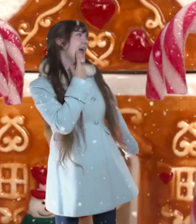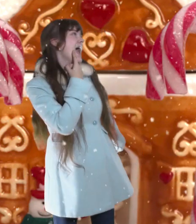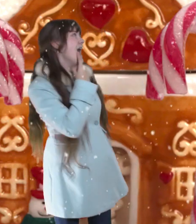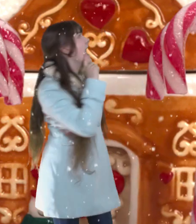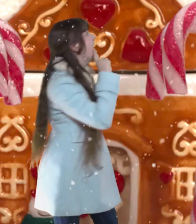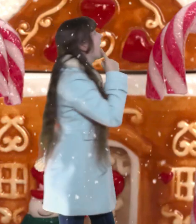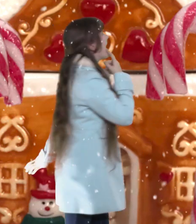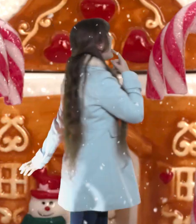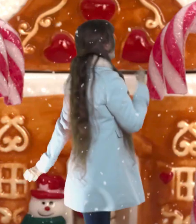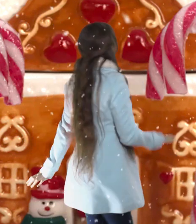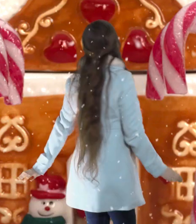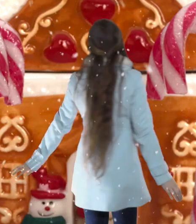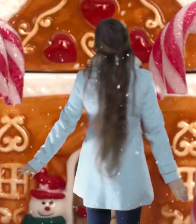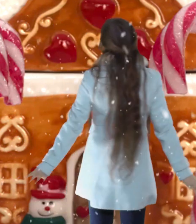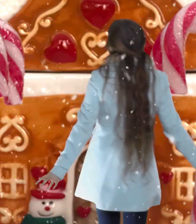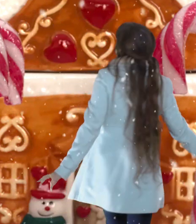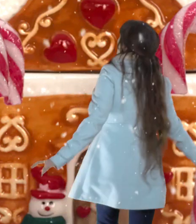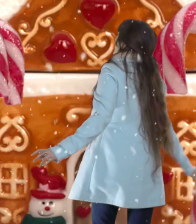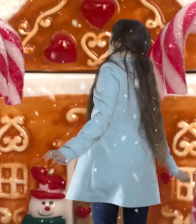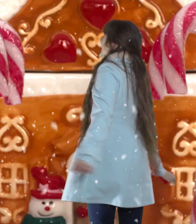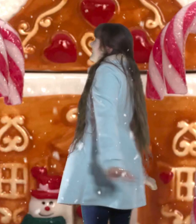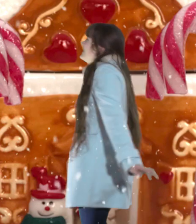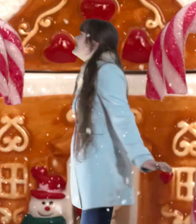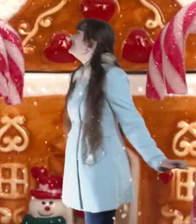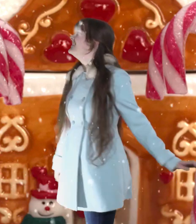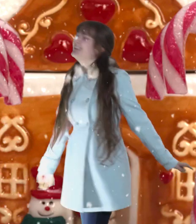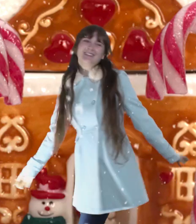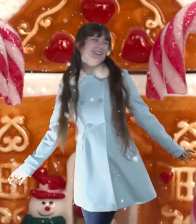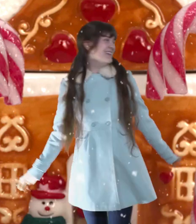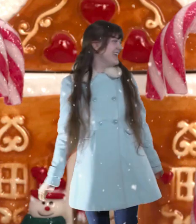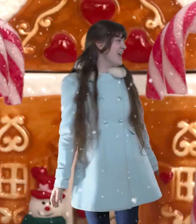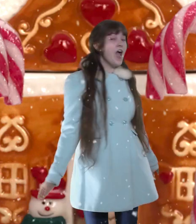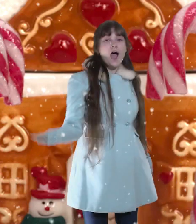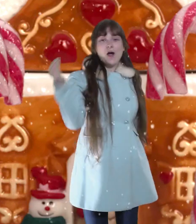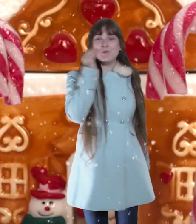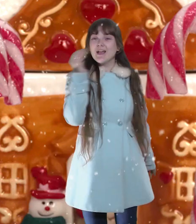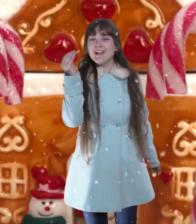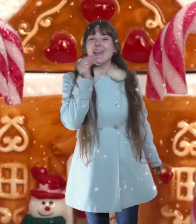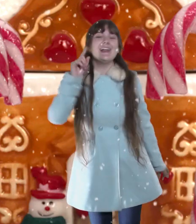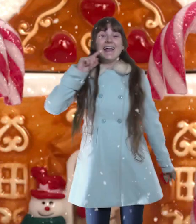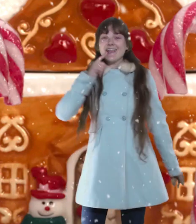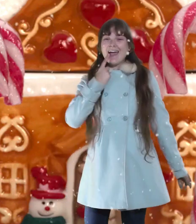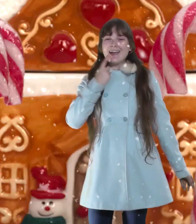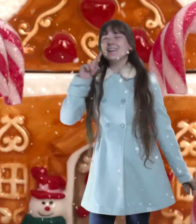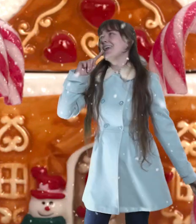Canes. We'll eat candy